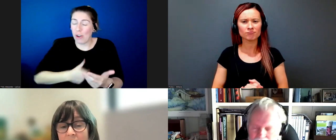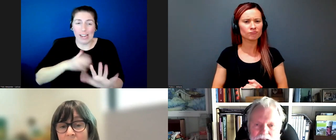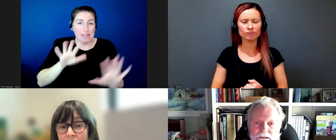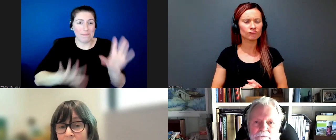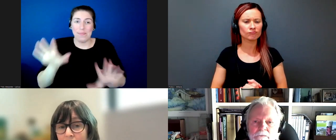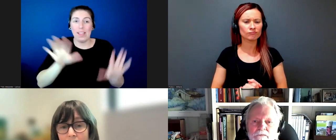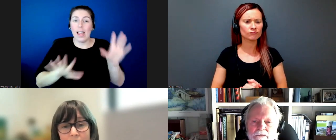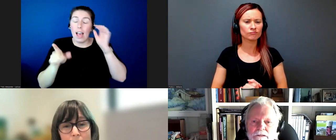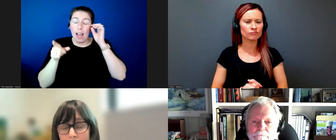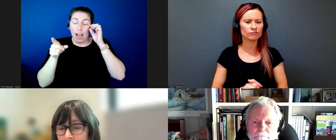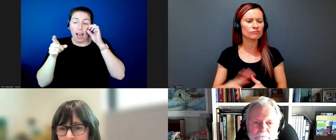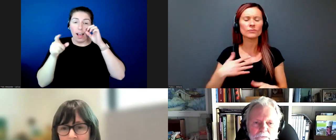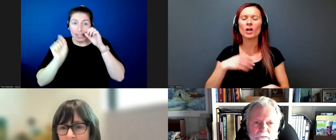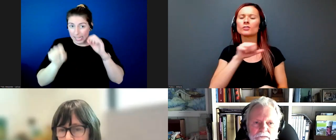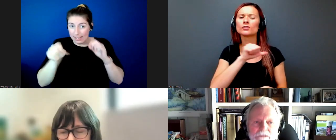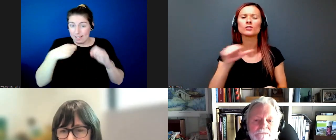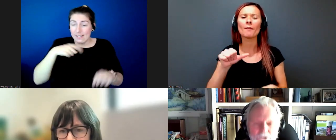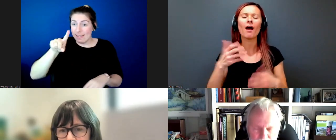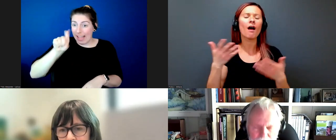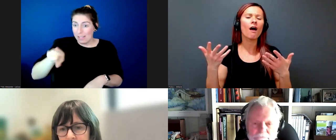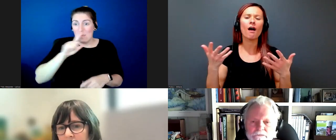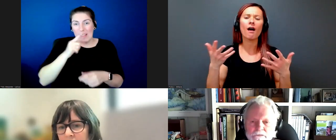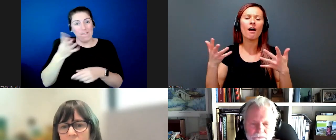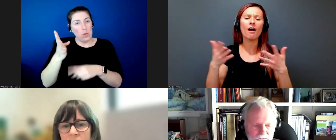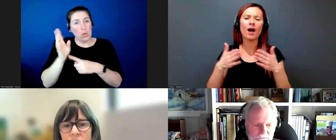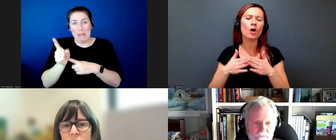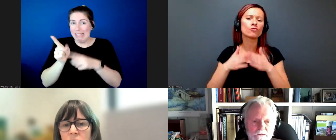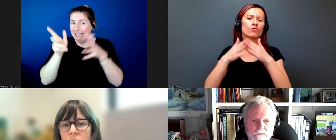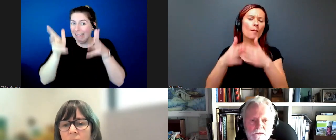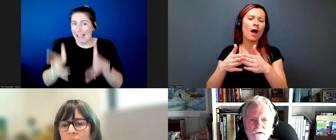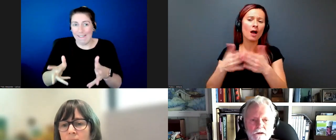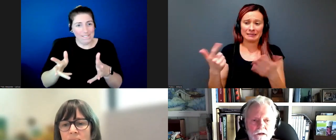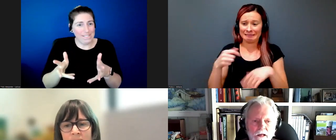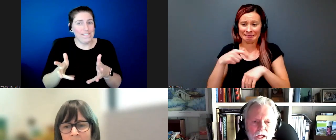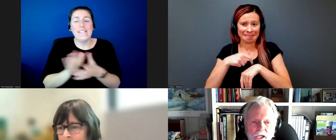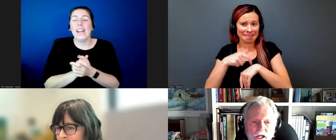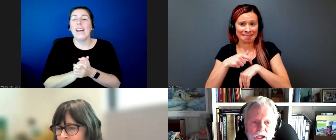ask you we really only have a couple minutes Sure. just to speak into